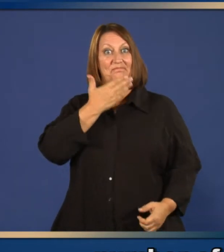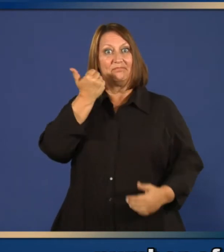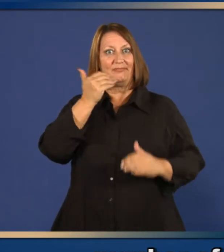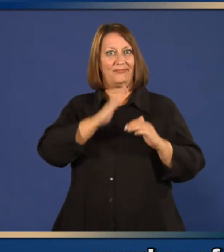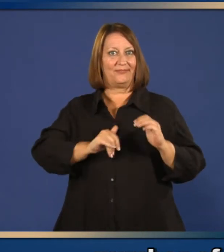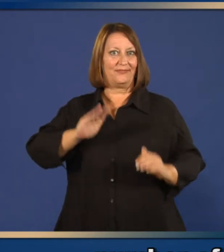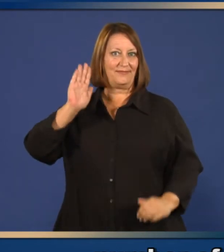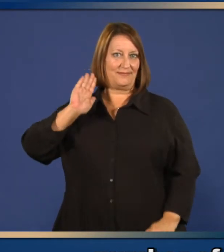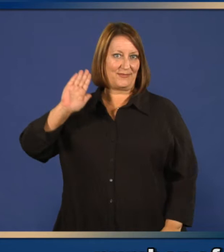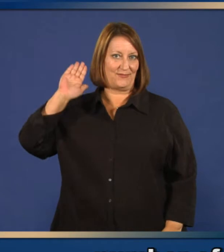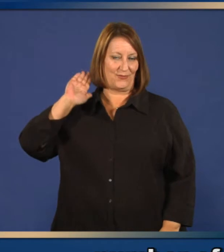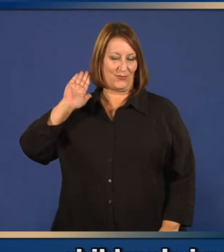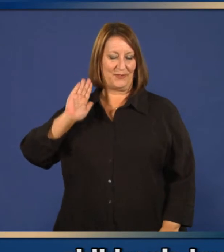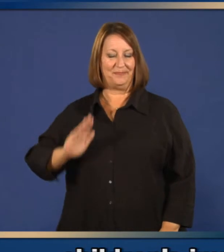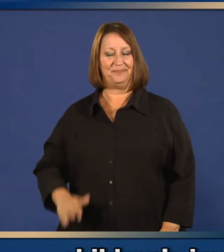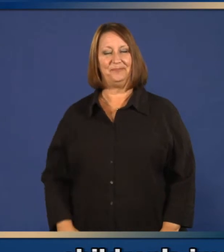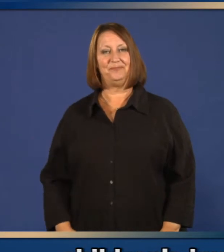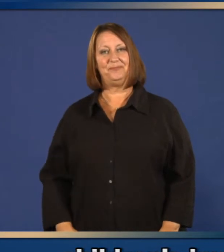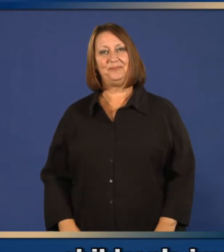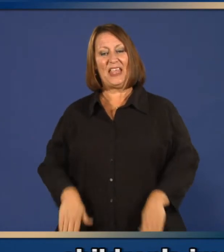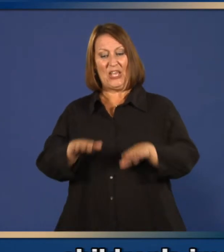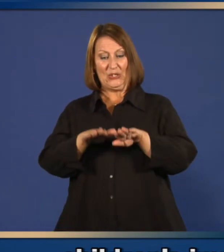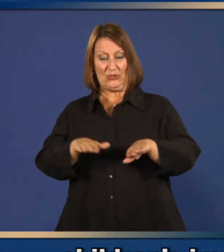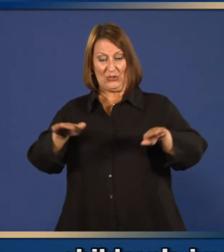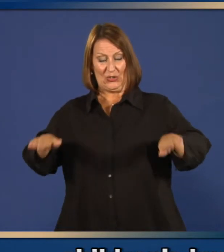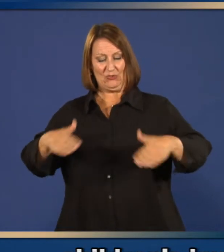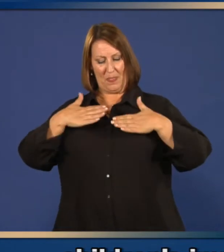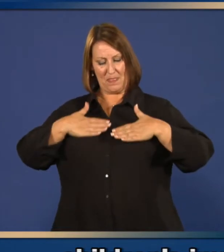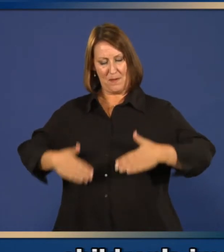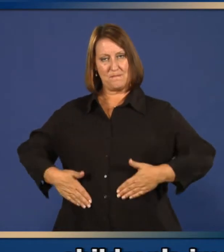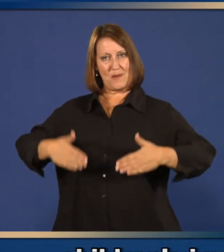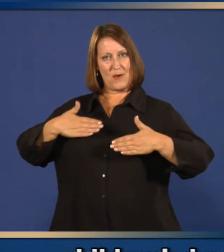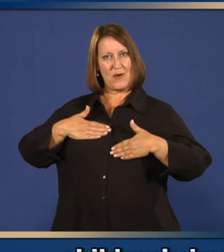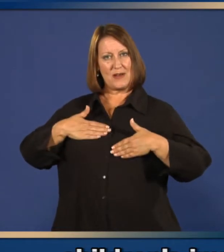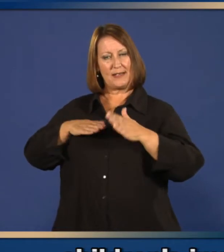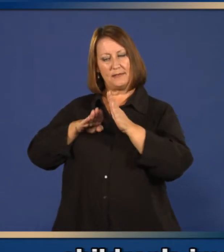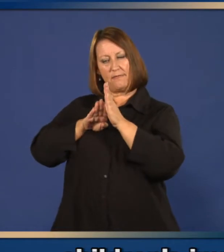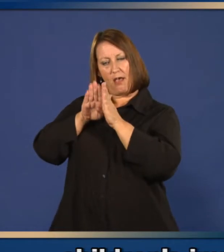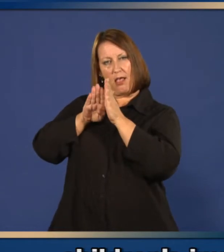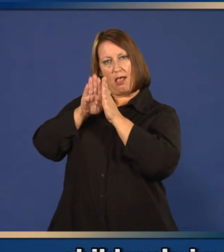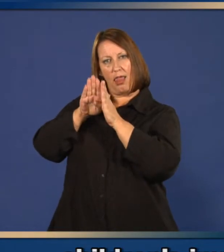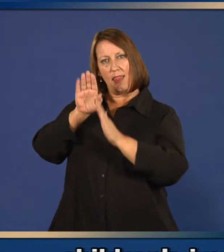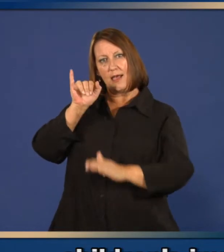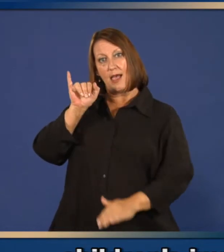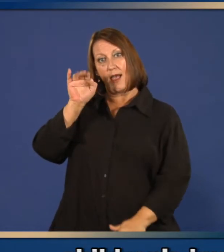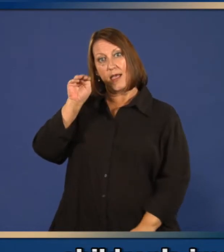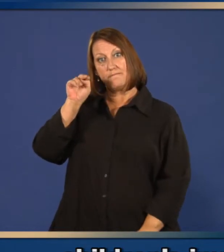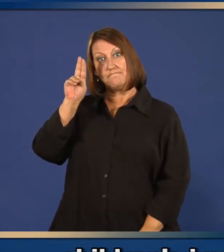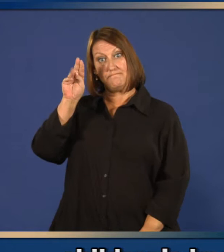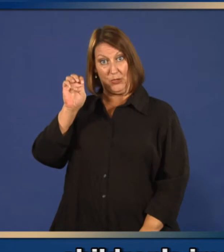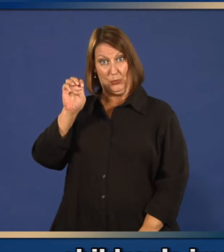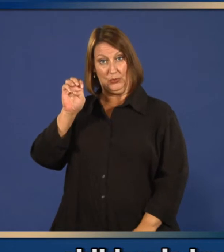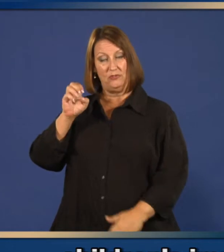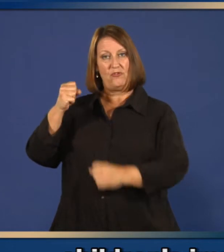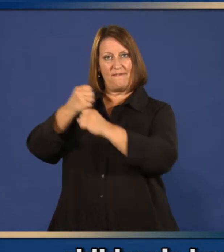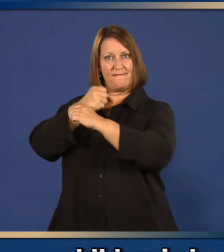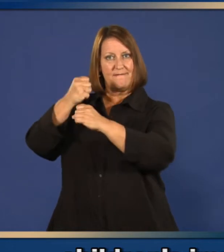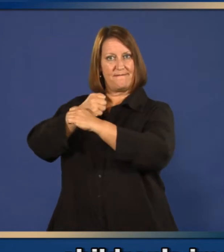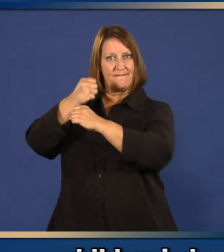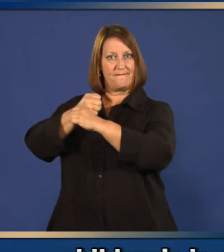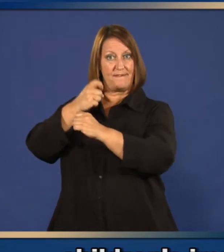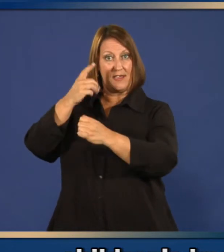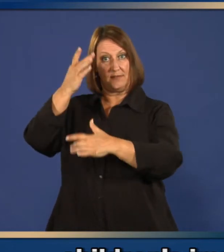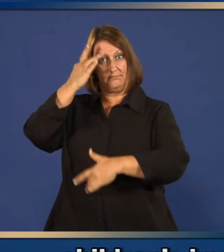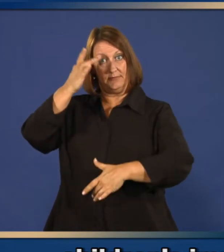At a very young age, children's immune systems are equipped to respond to many antigens at the